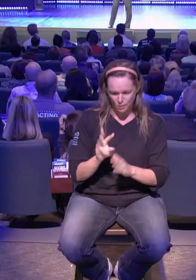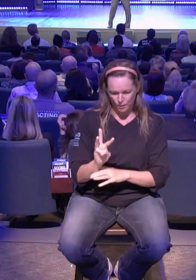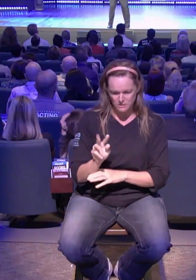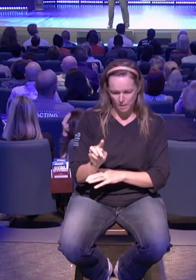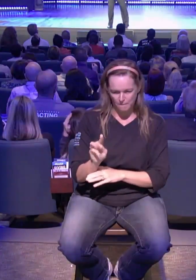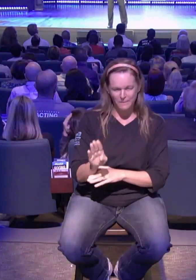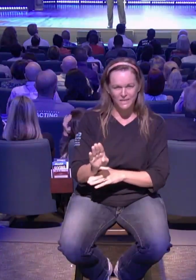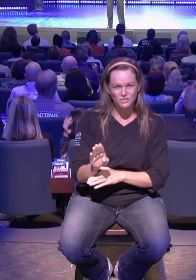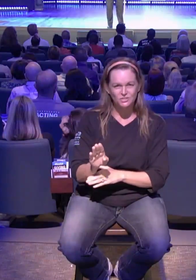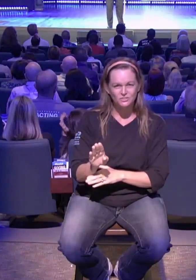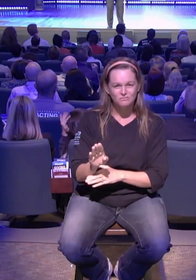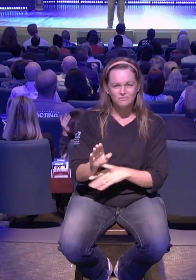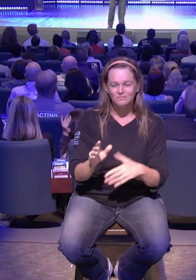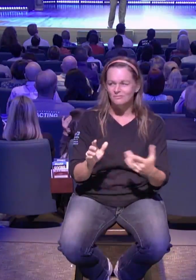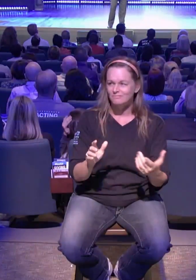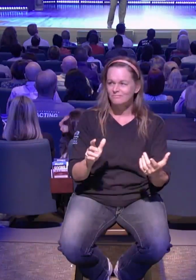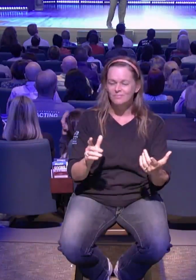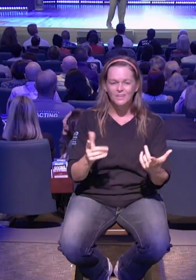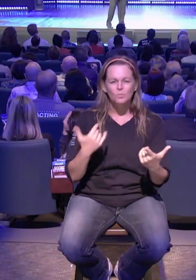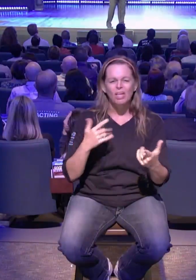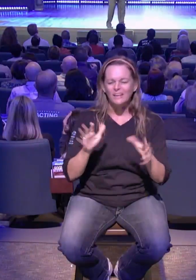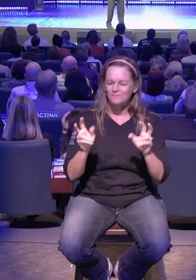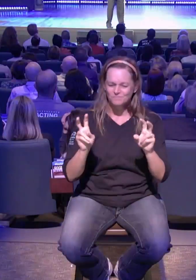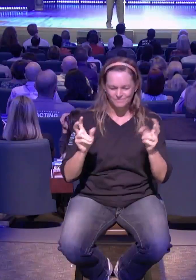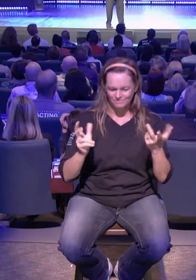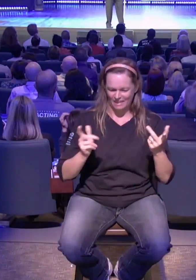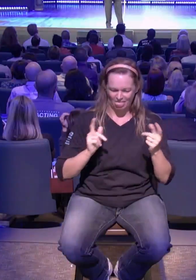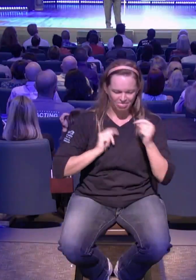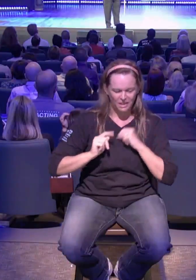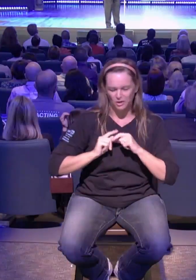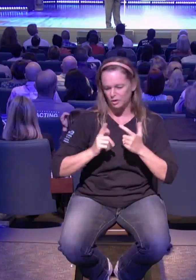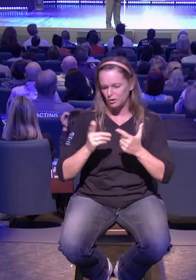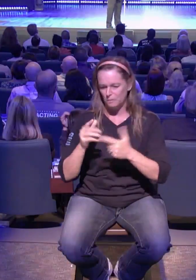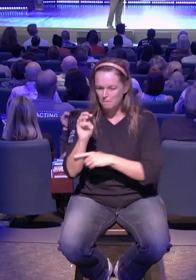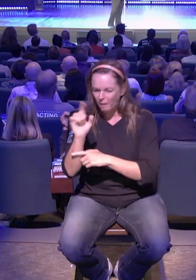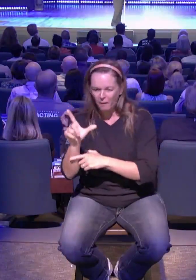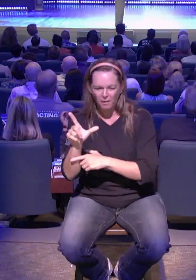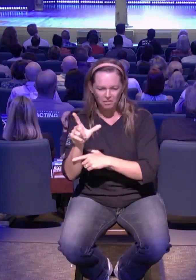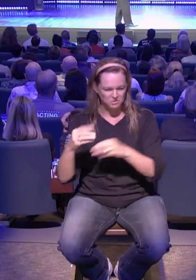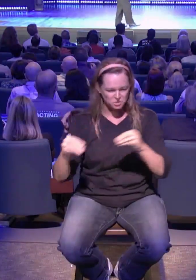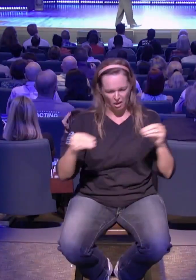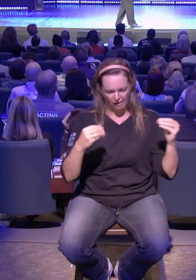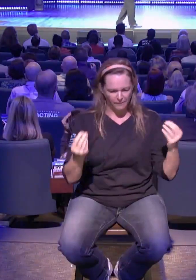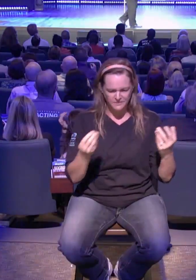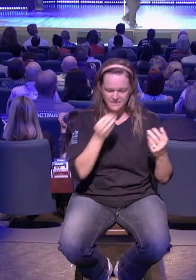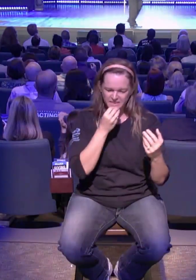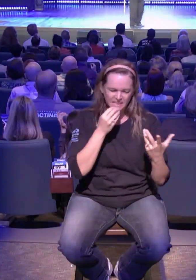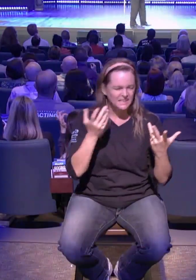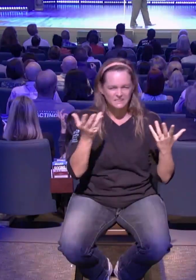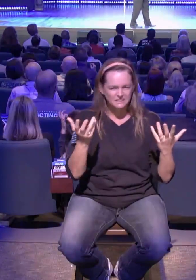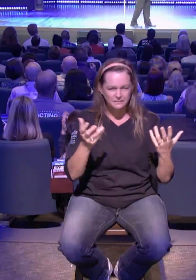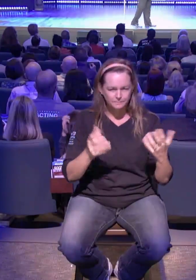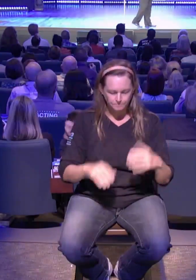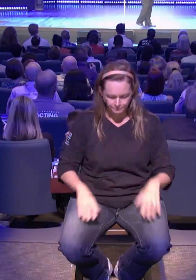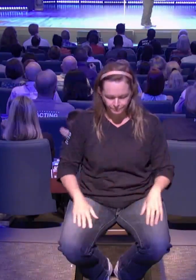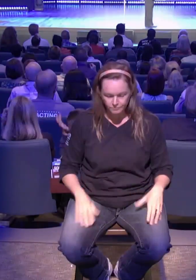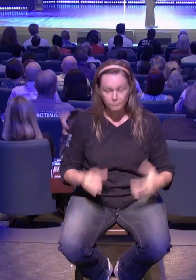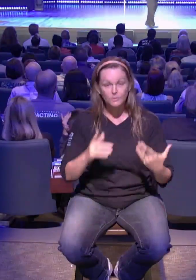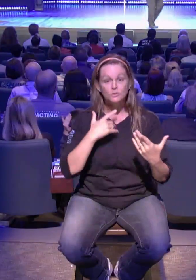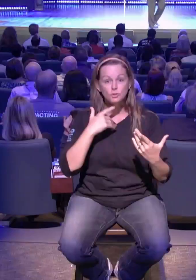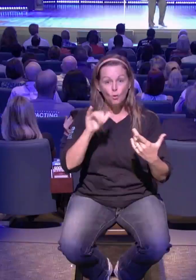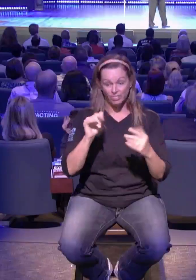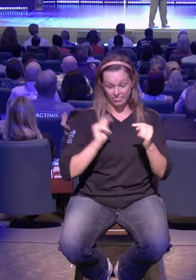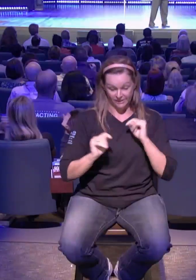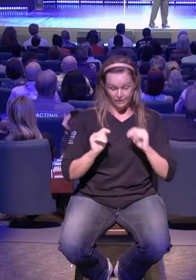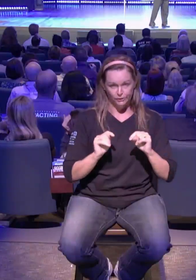Used to be an old Methodist church, and then it became a performing arts center. And then we stepped in there and reclaimed that